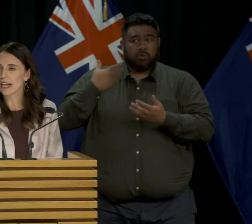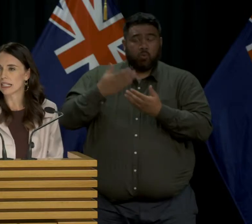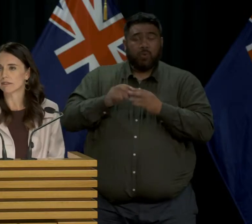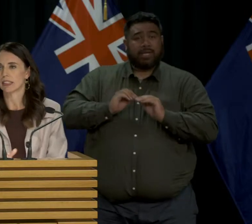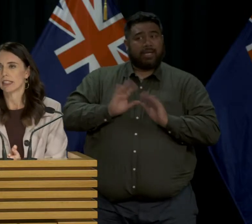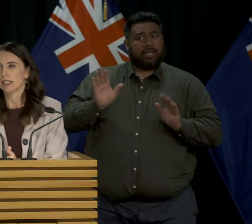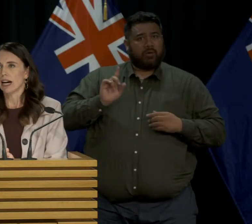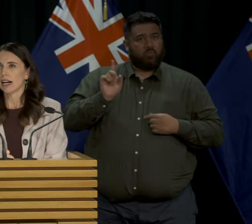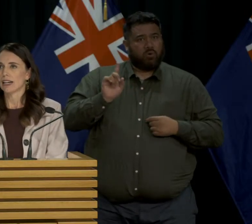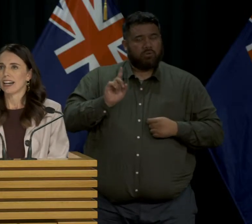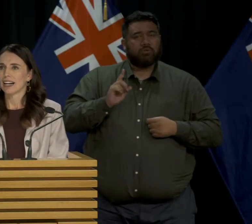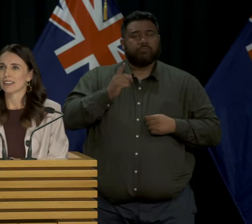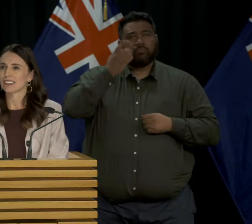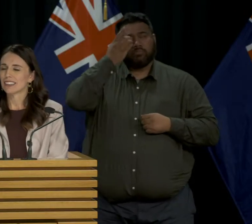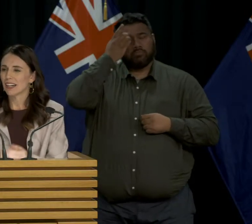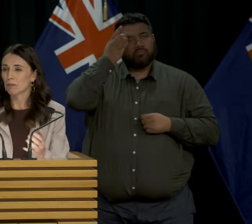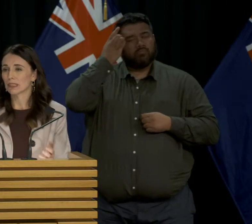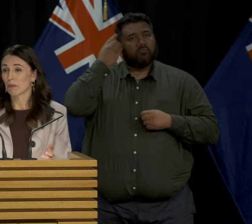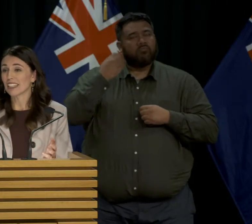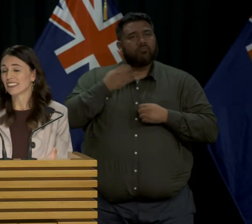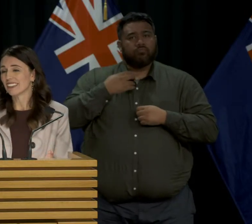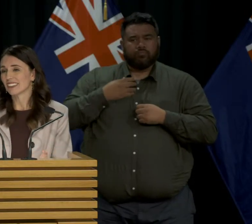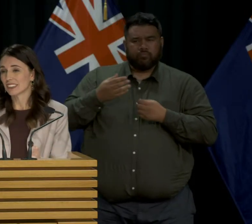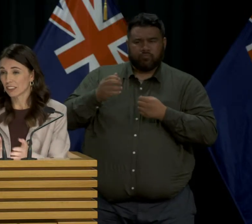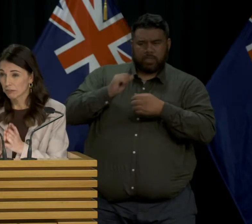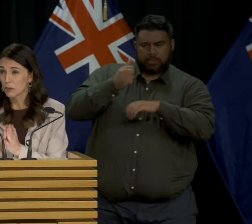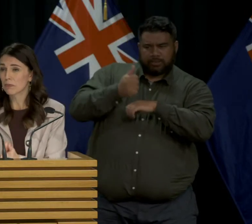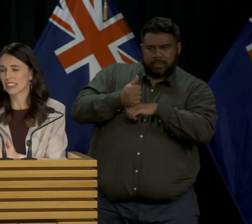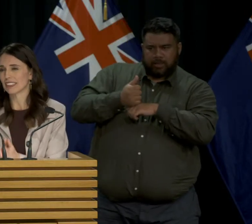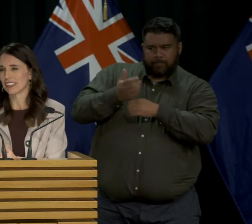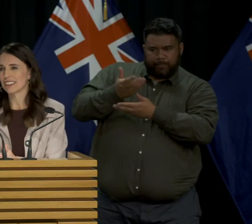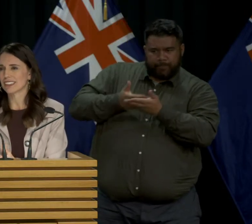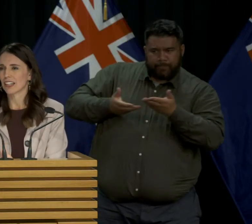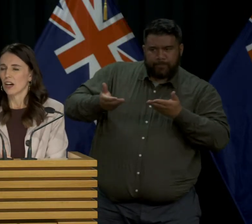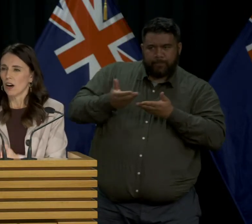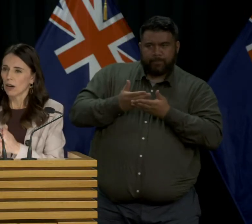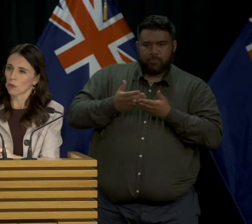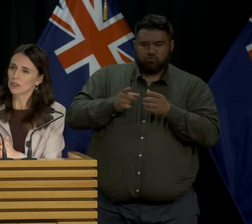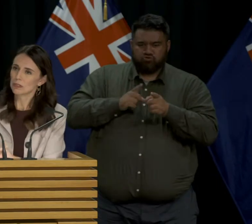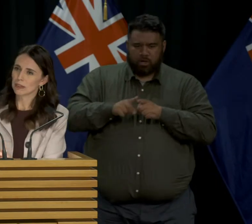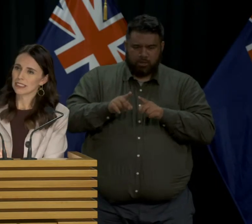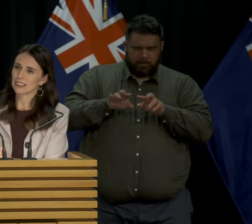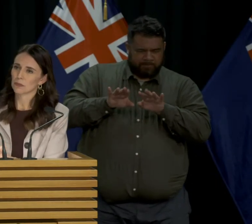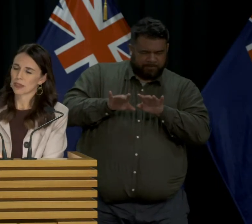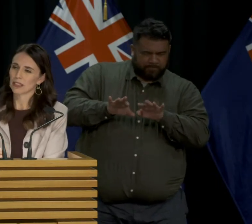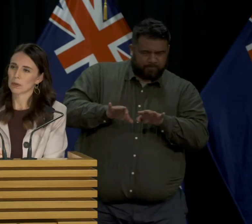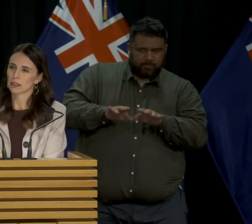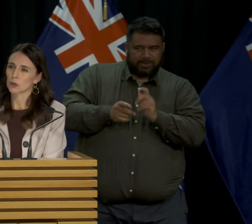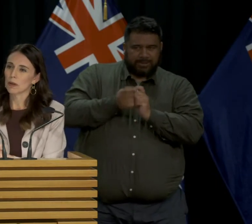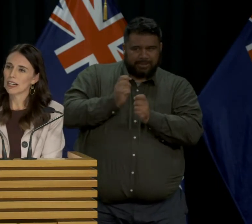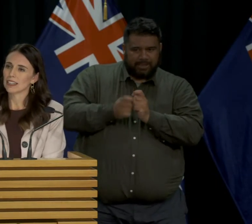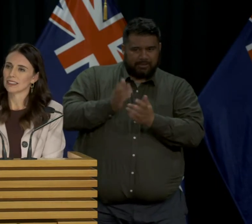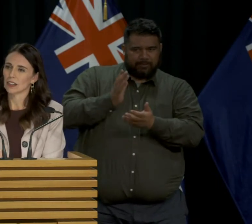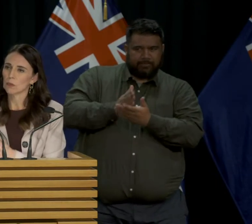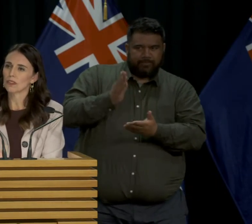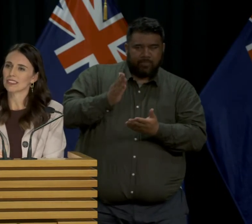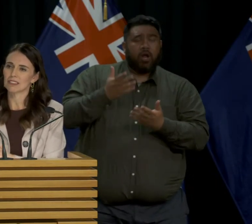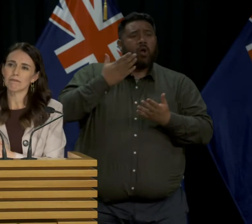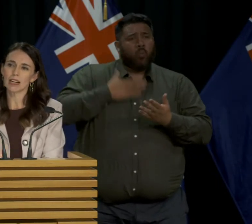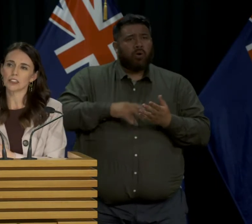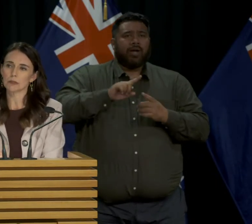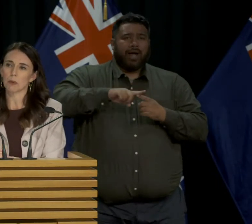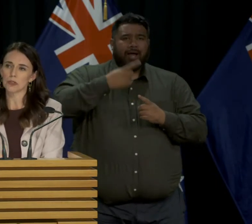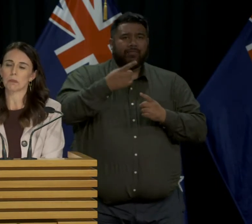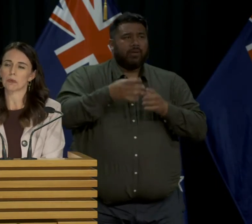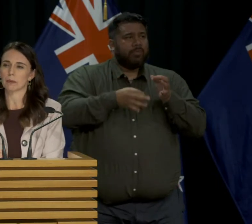we have set up some ideas to firmly test, I want them to be tested with other political parties. I want this